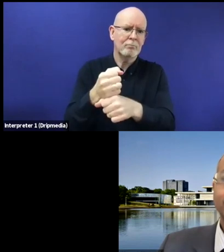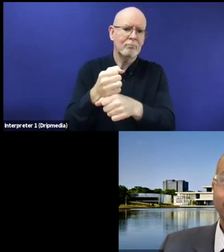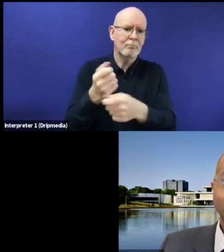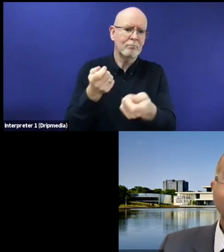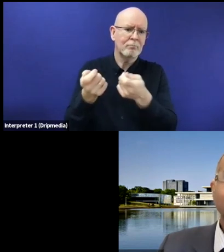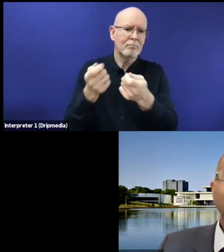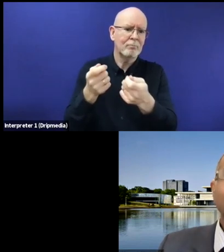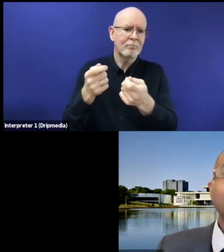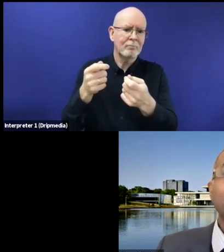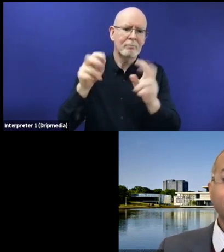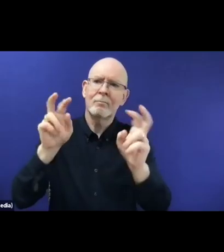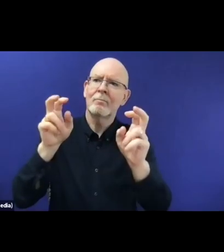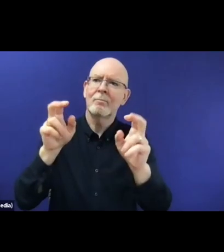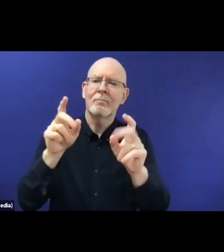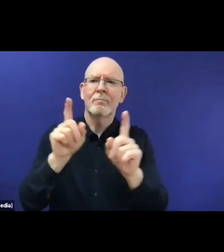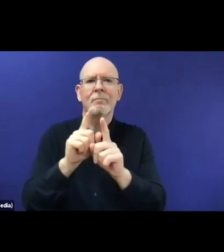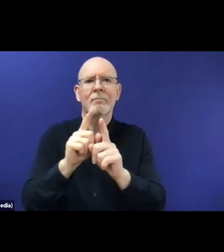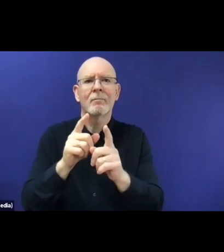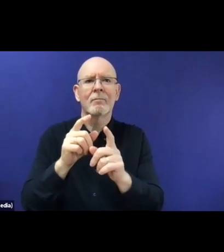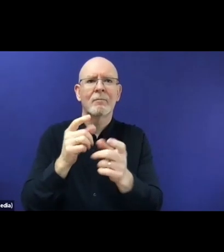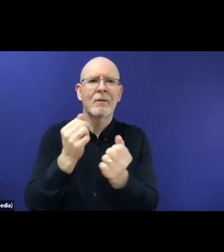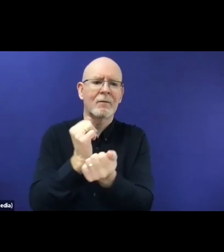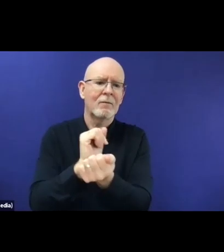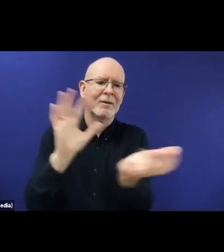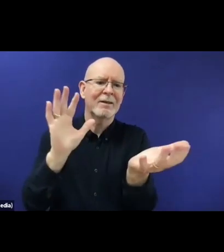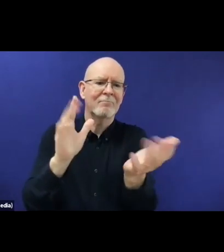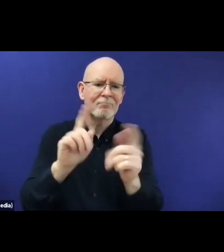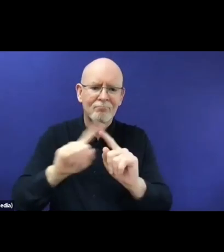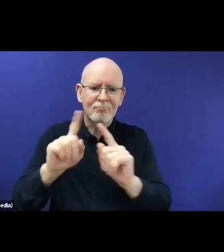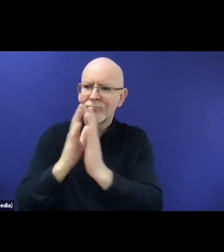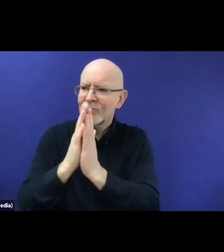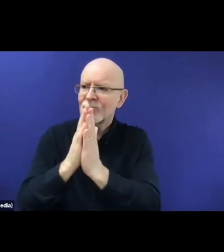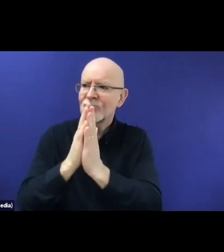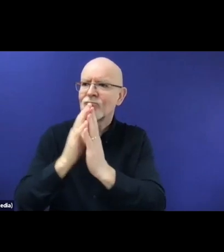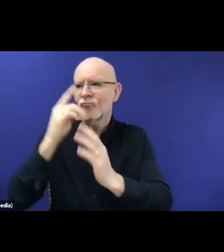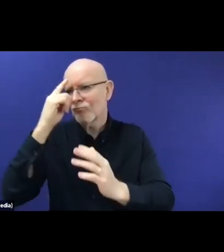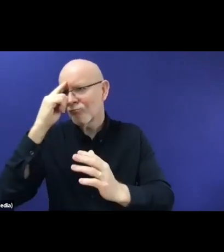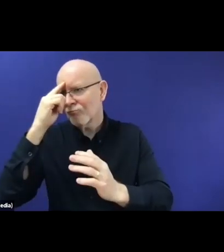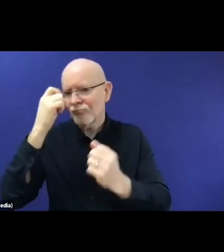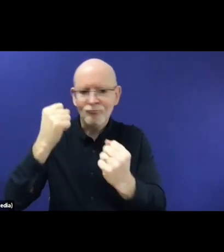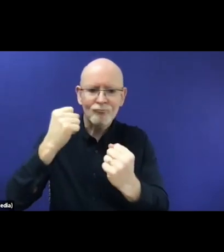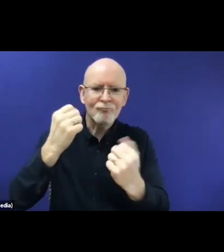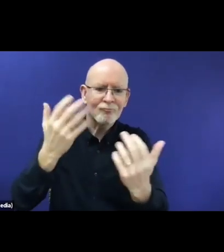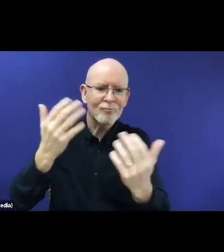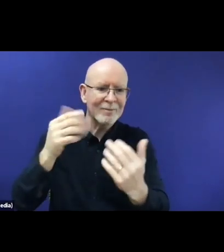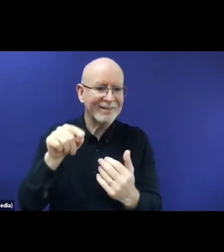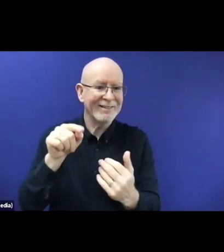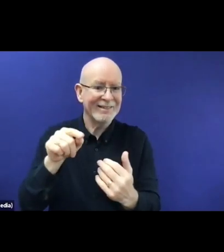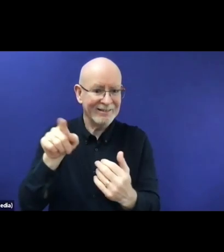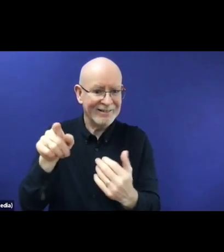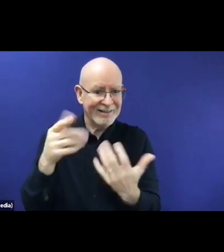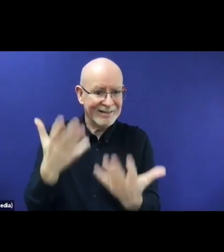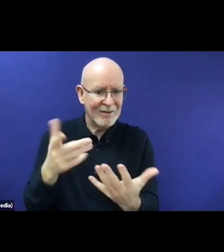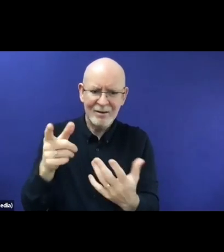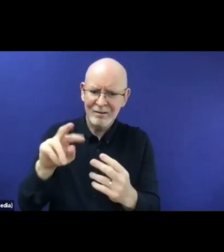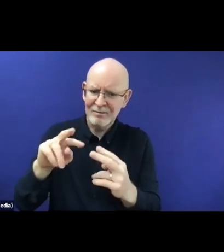needs? Thank you. Before I respond, the point just made about all of us viewing the refugee crisis as a collective